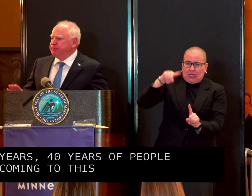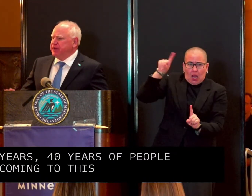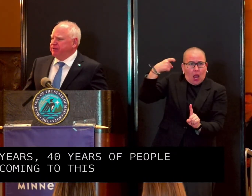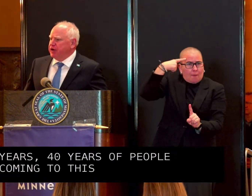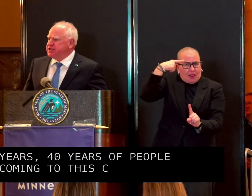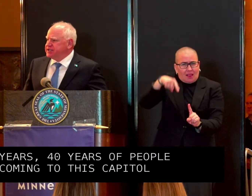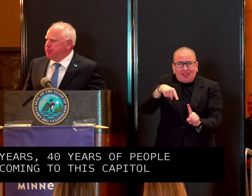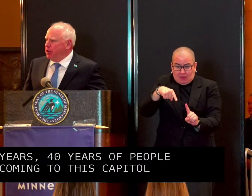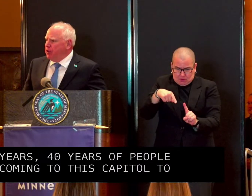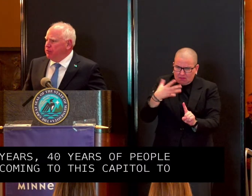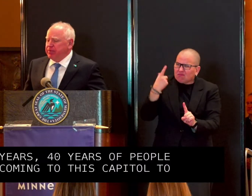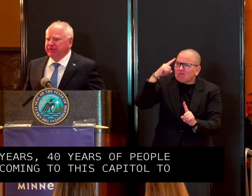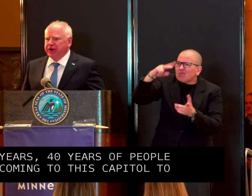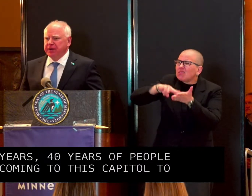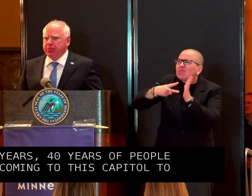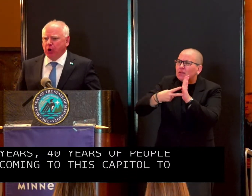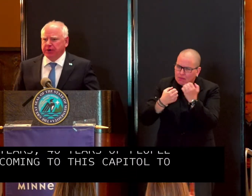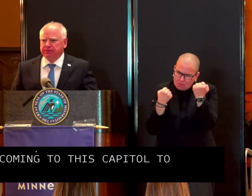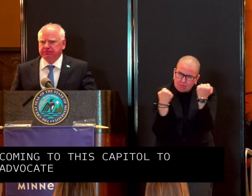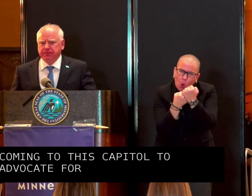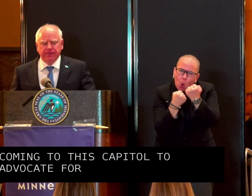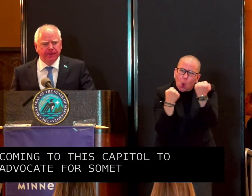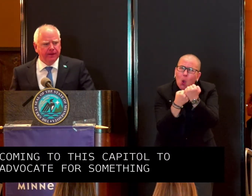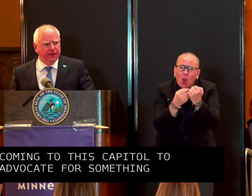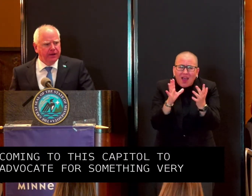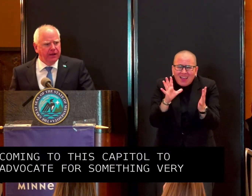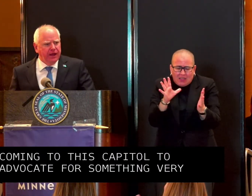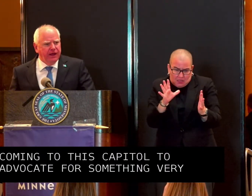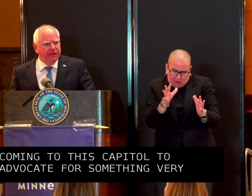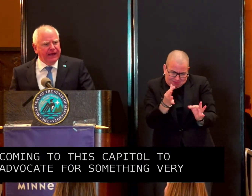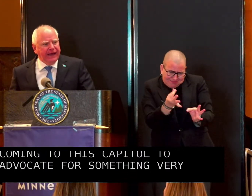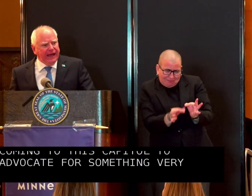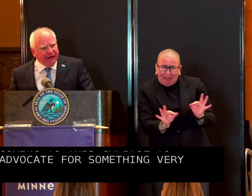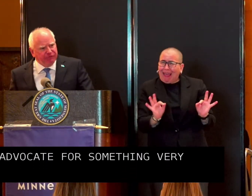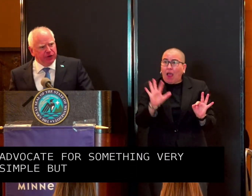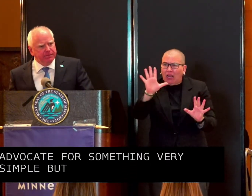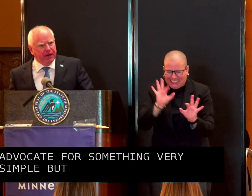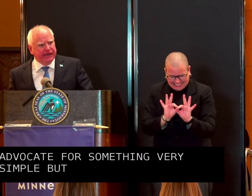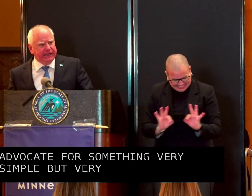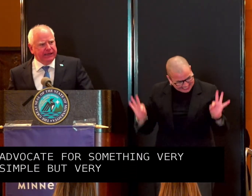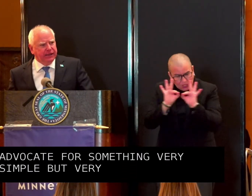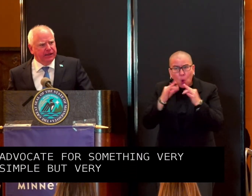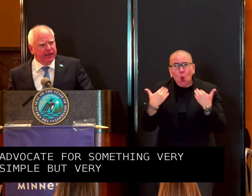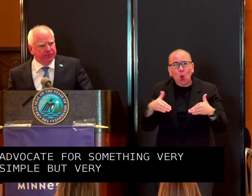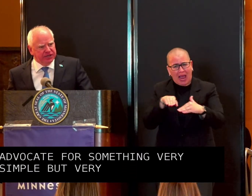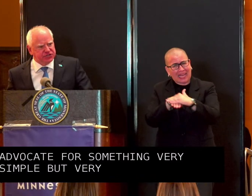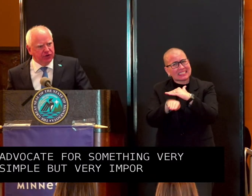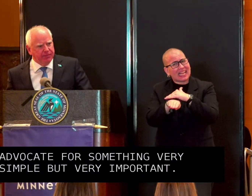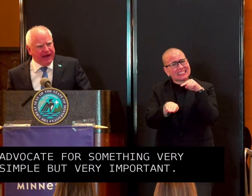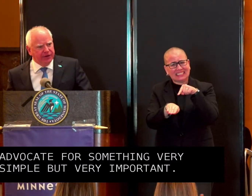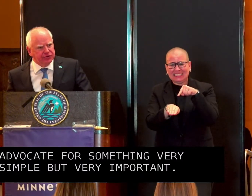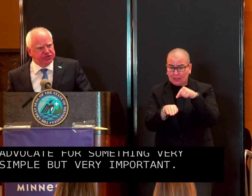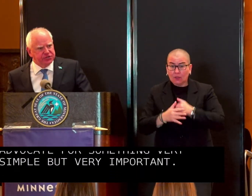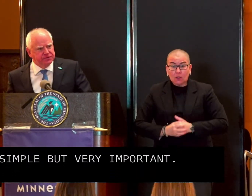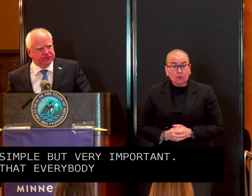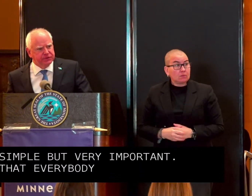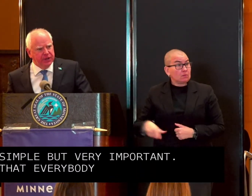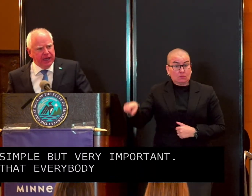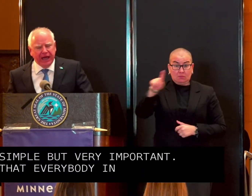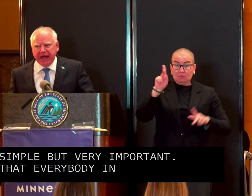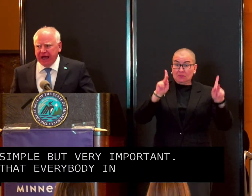for something very simple but very important. That everybody in Minnesota